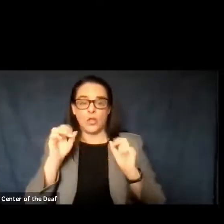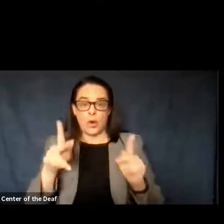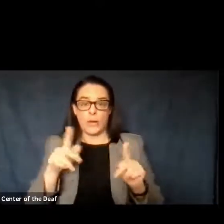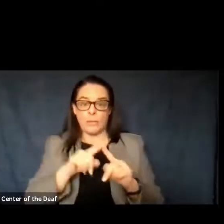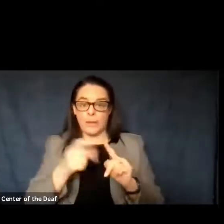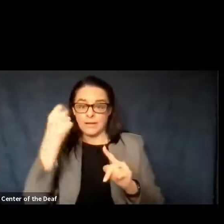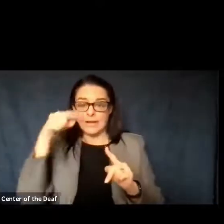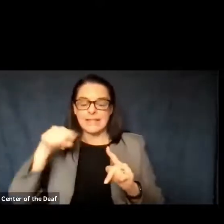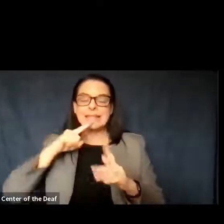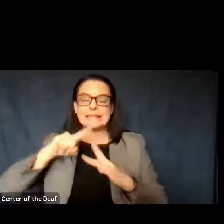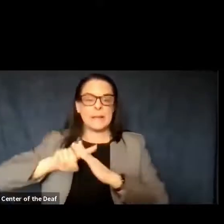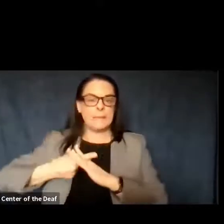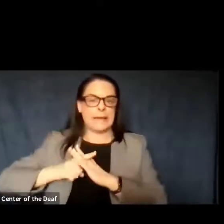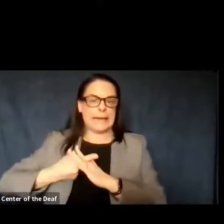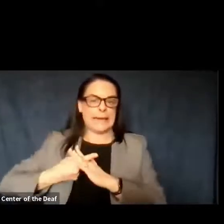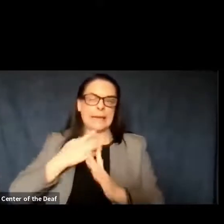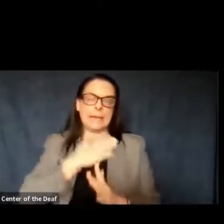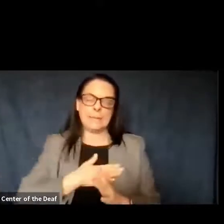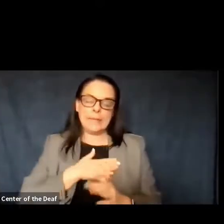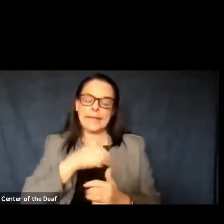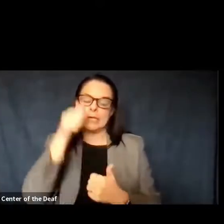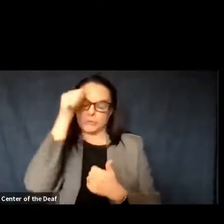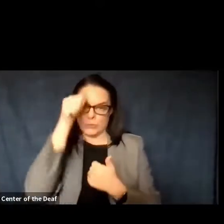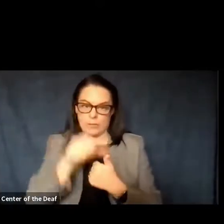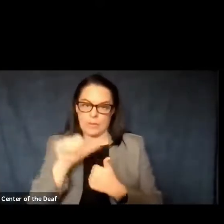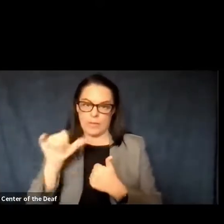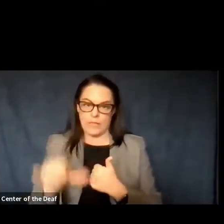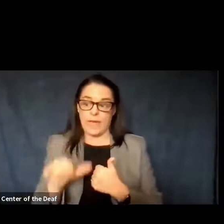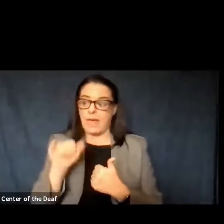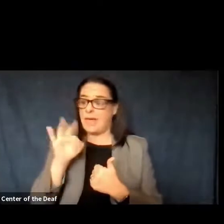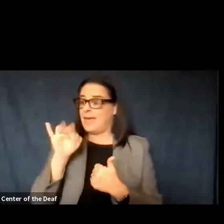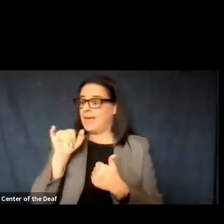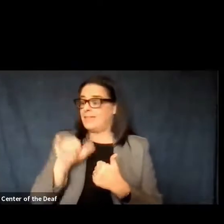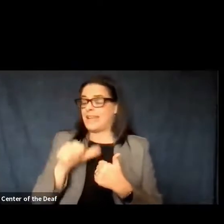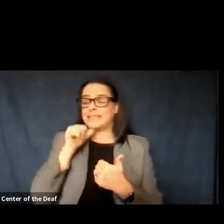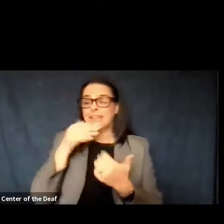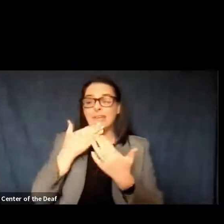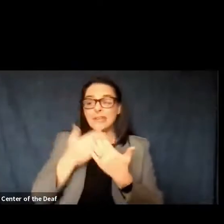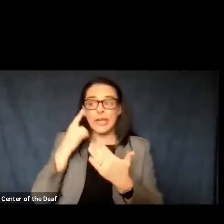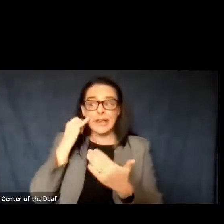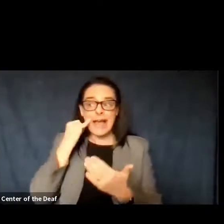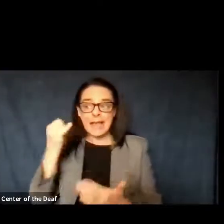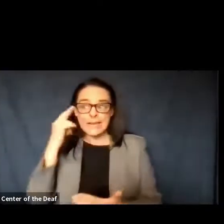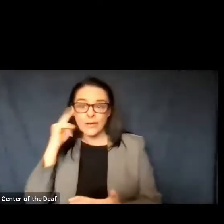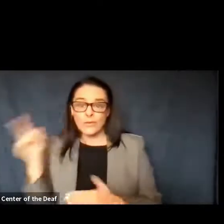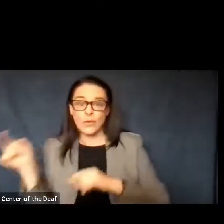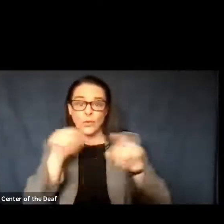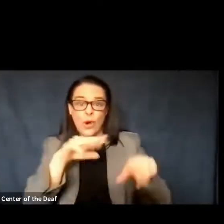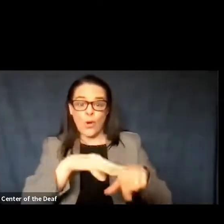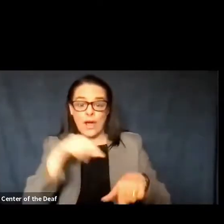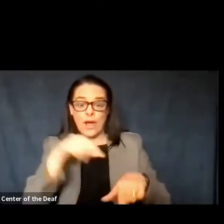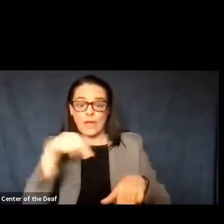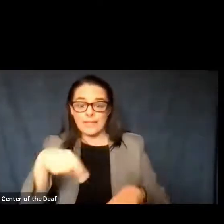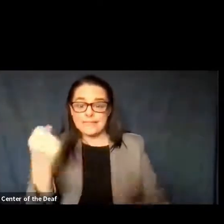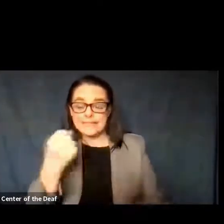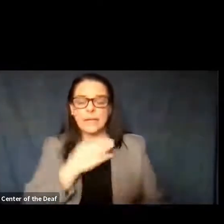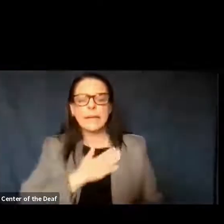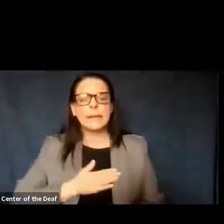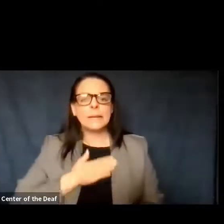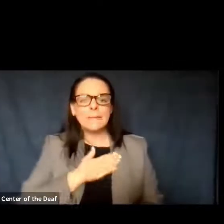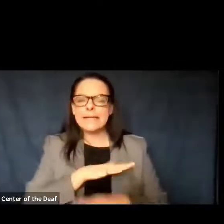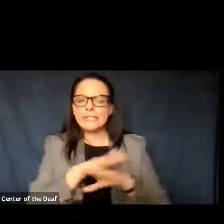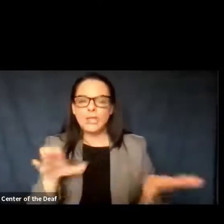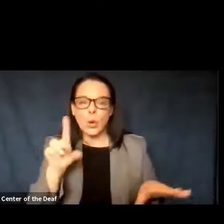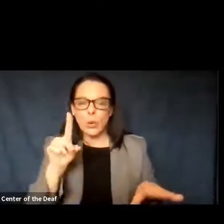beginning, everybody. Please keep that in mind. So if it's not a good situation for you, please don't do it.